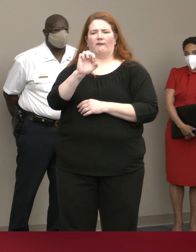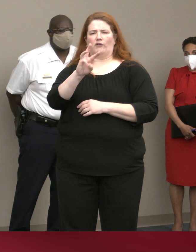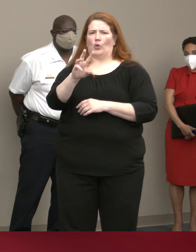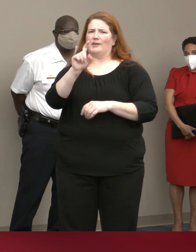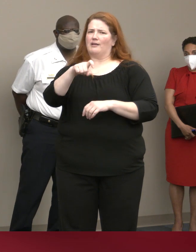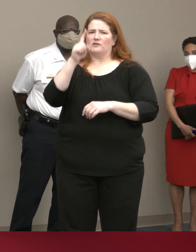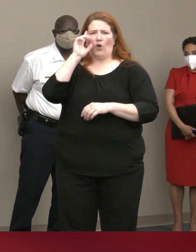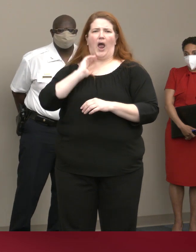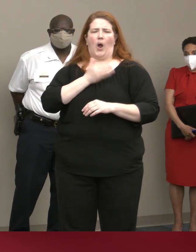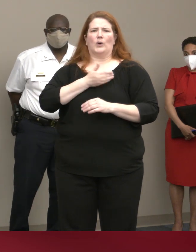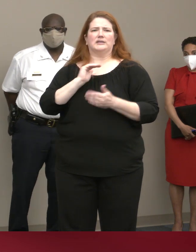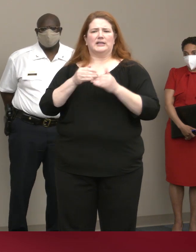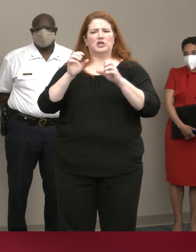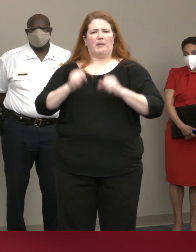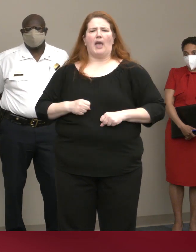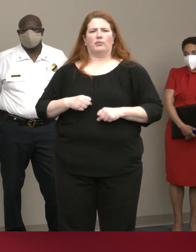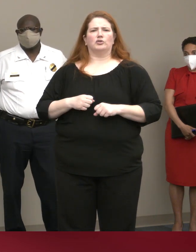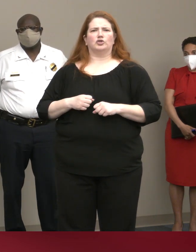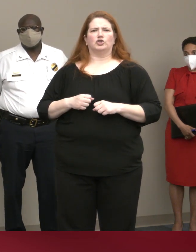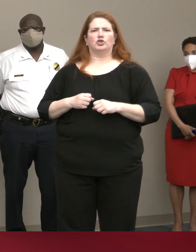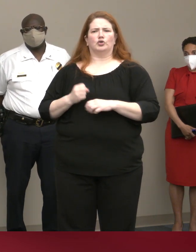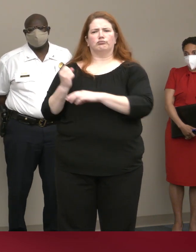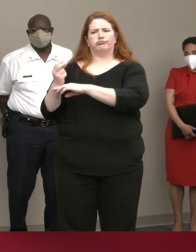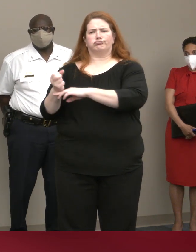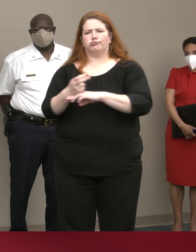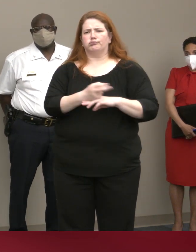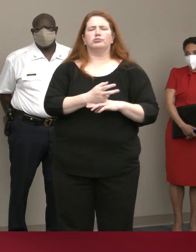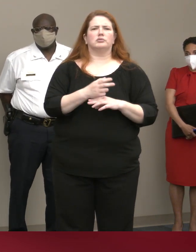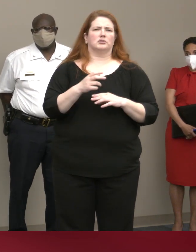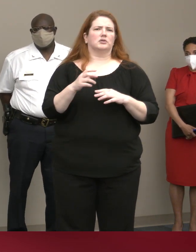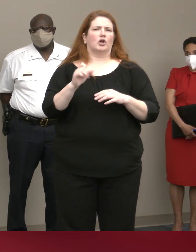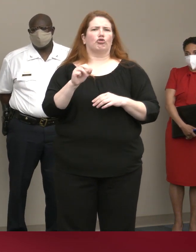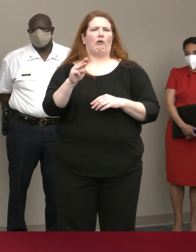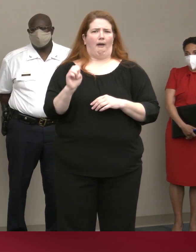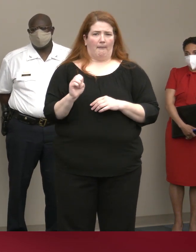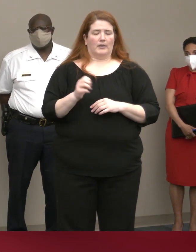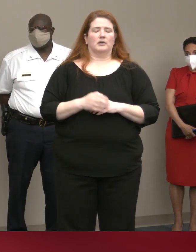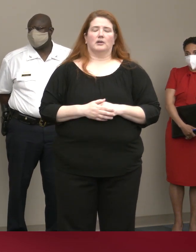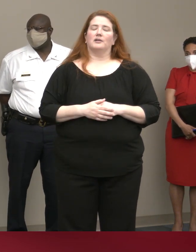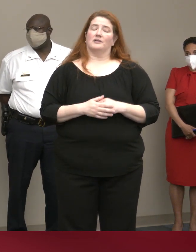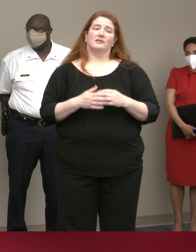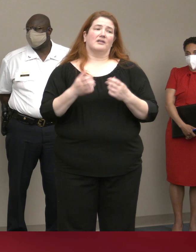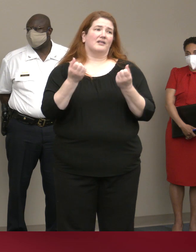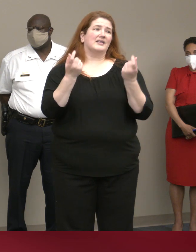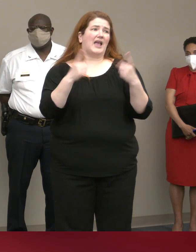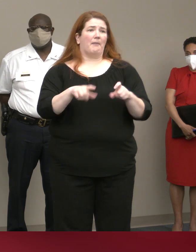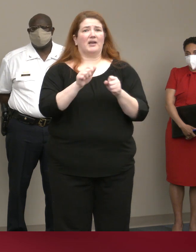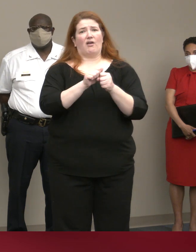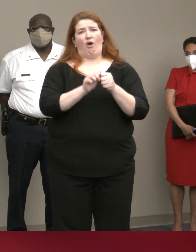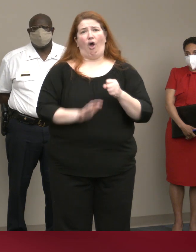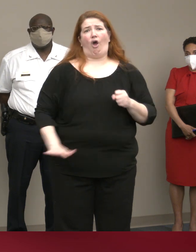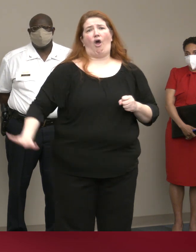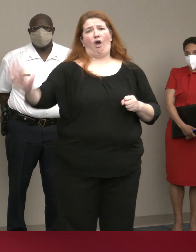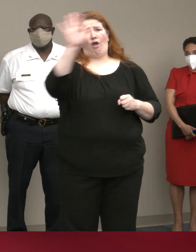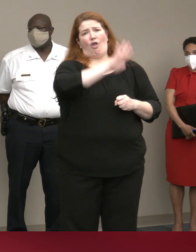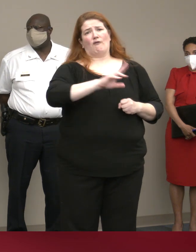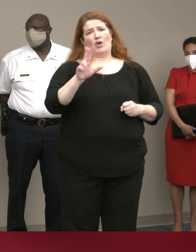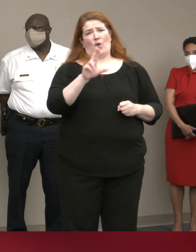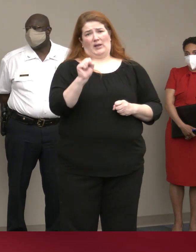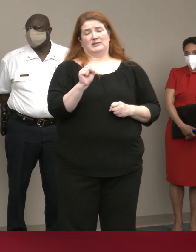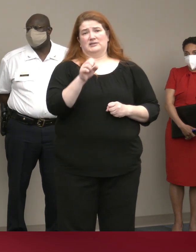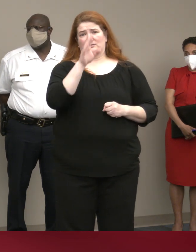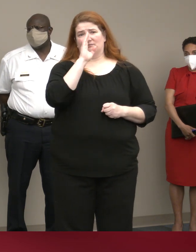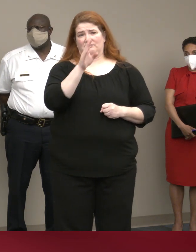city. It is happening, as you all know, across the nation, frankly, around the country, but